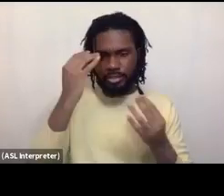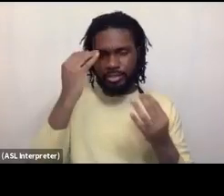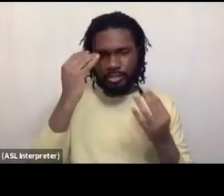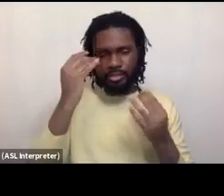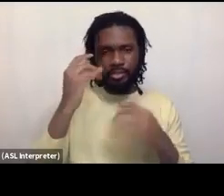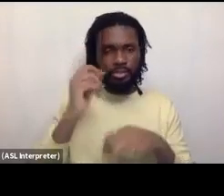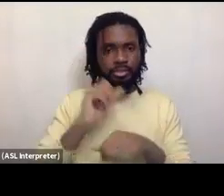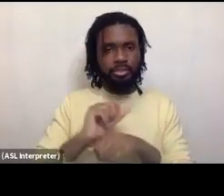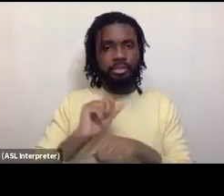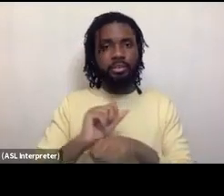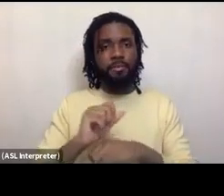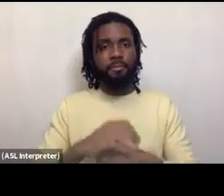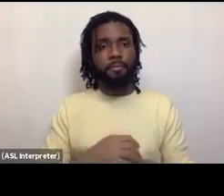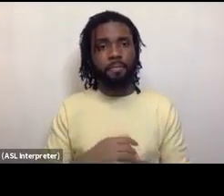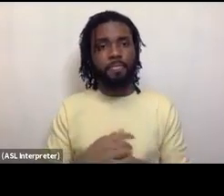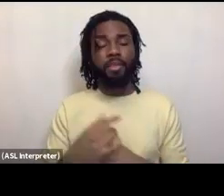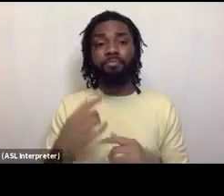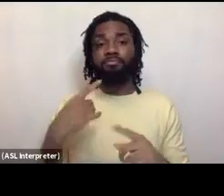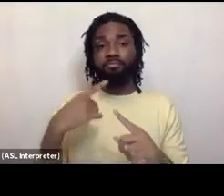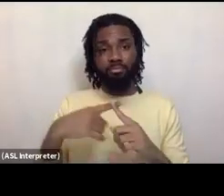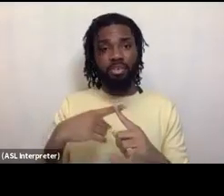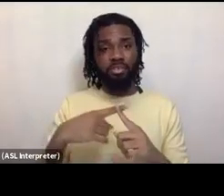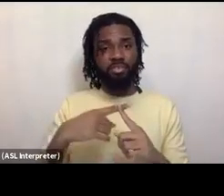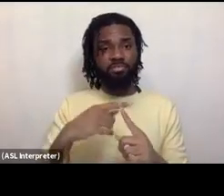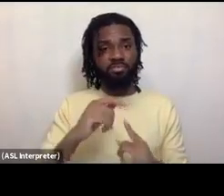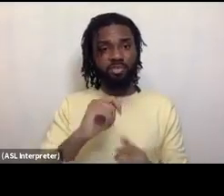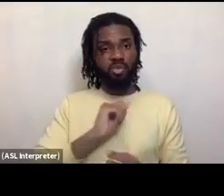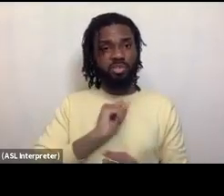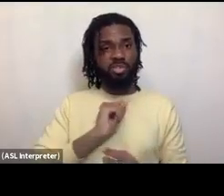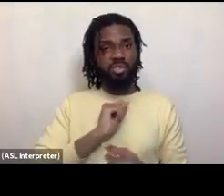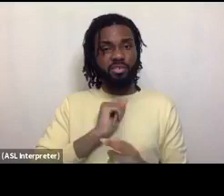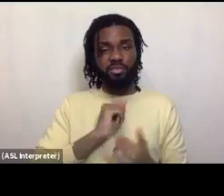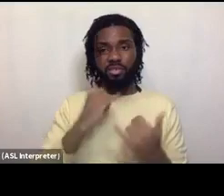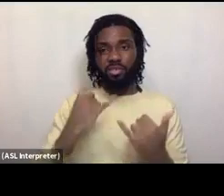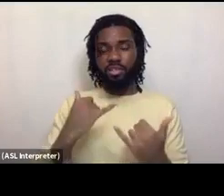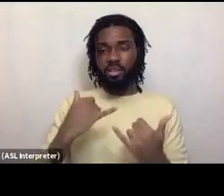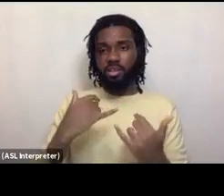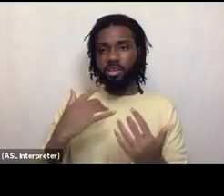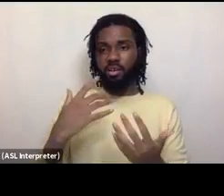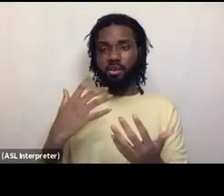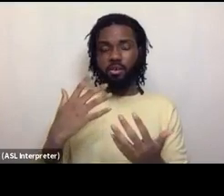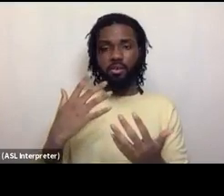seeing and ourselves being at targets for